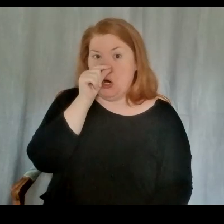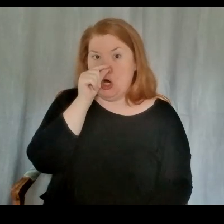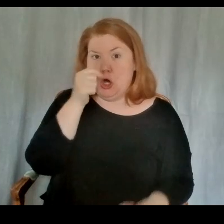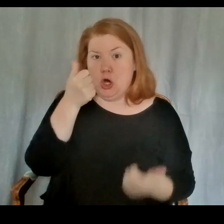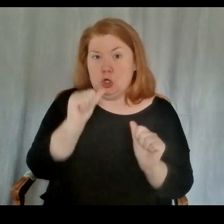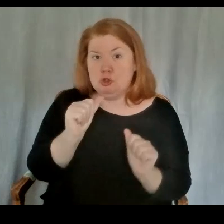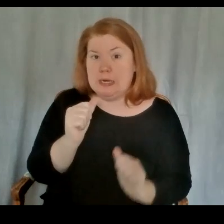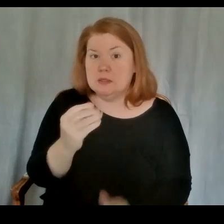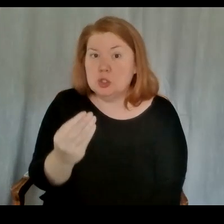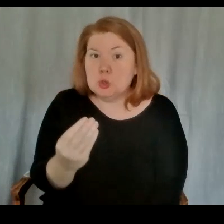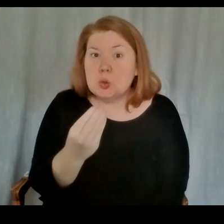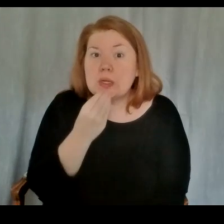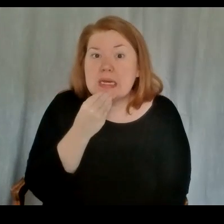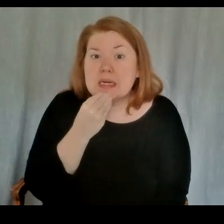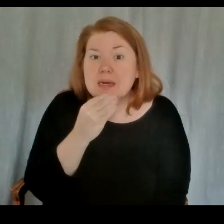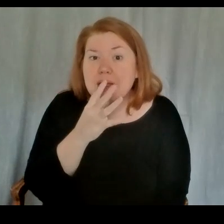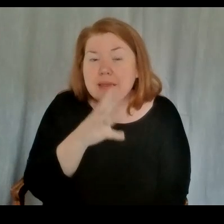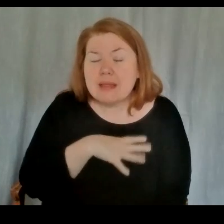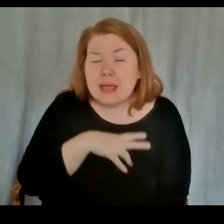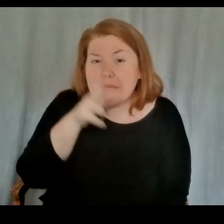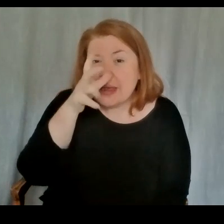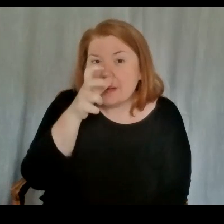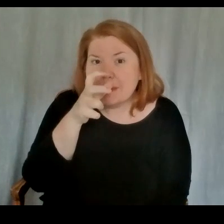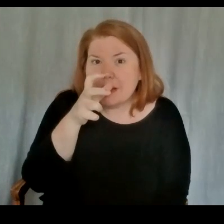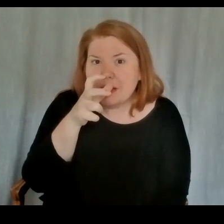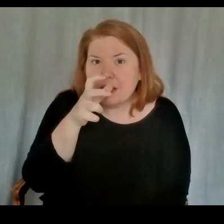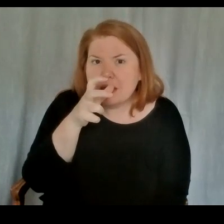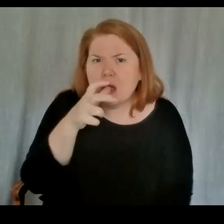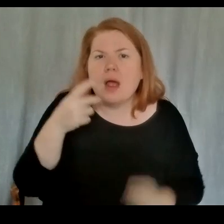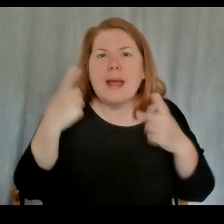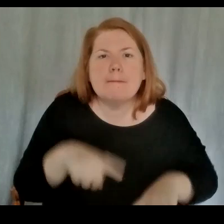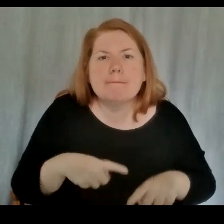A ladybug turns on his back,